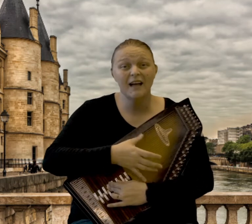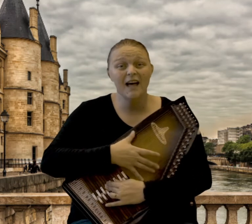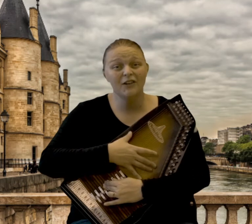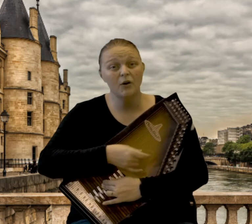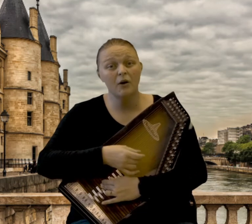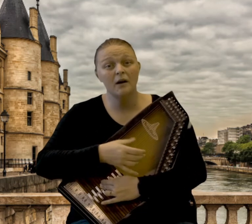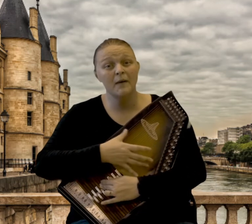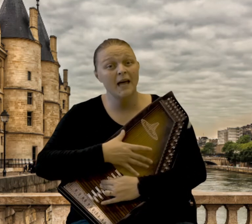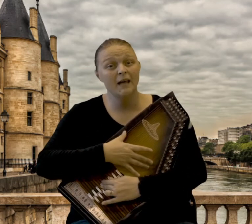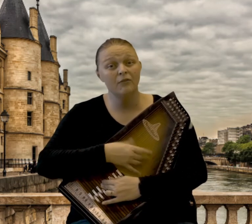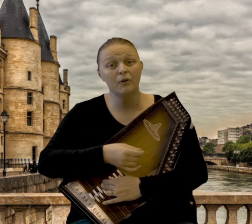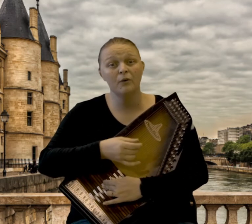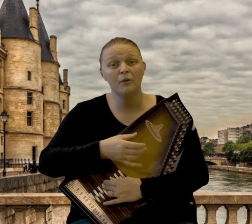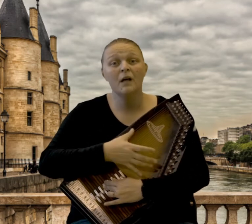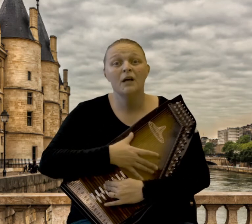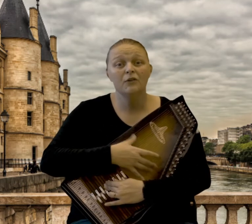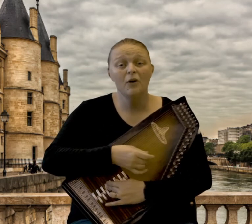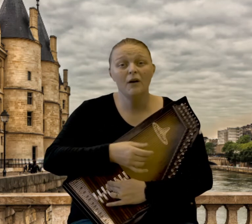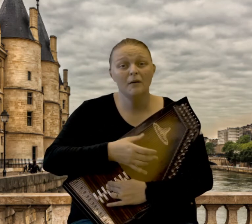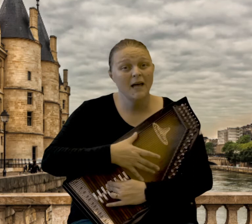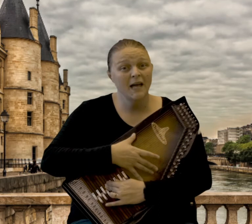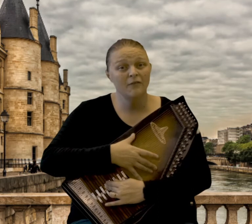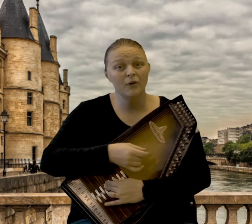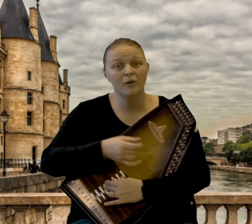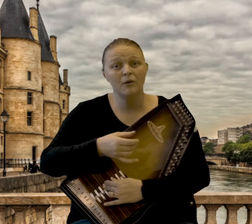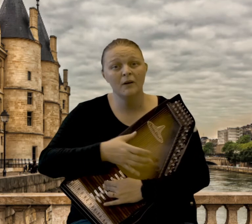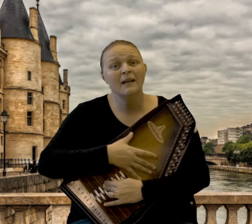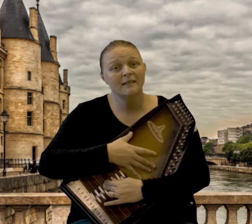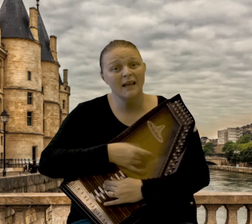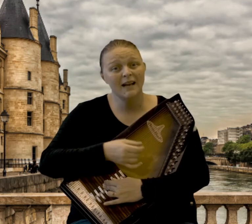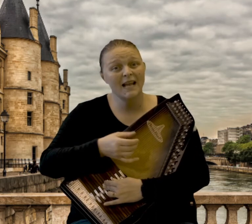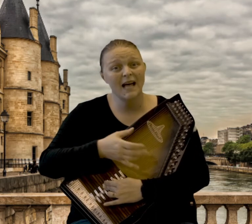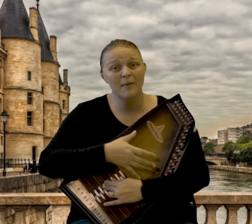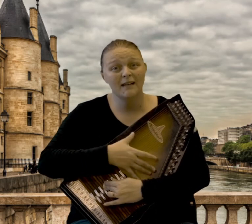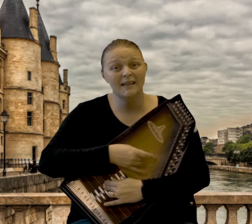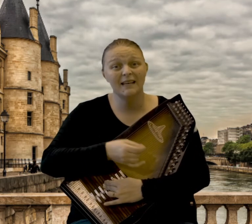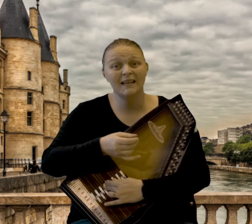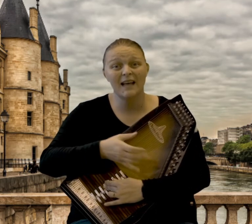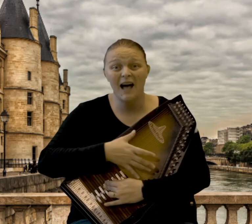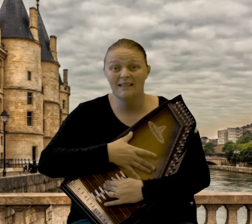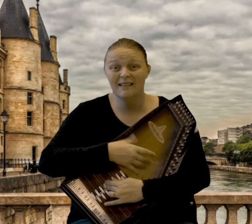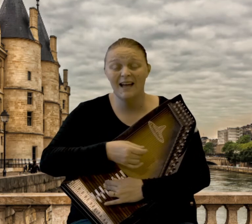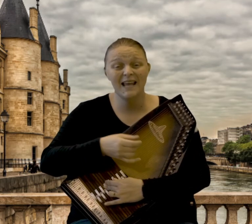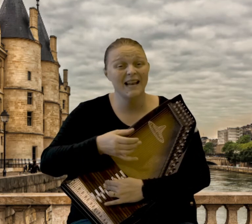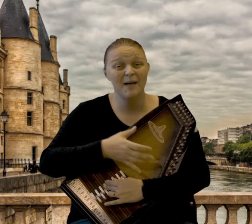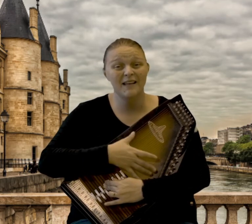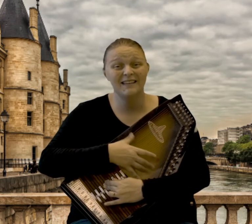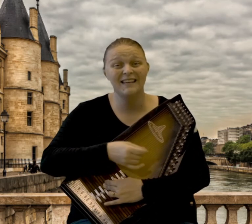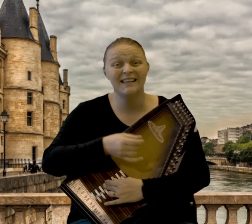Jacques, dormez-vous, dormez-vous, sonne la